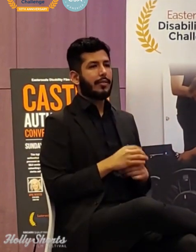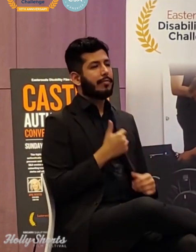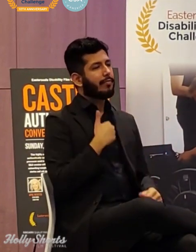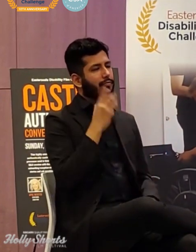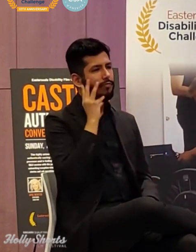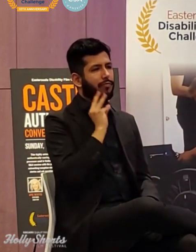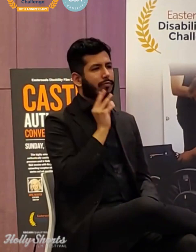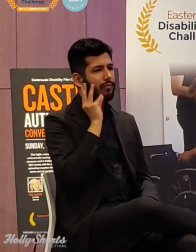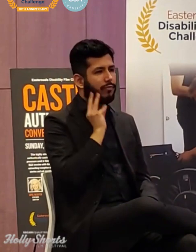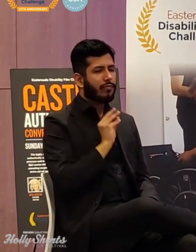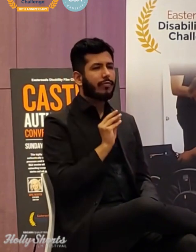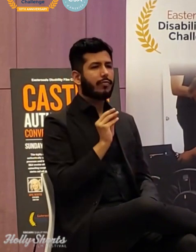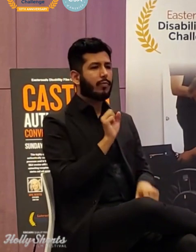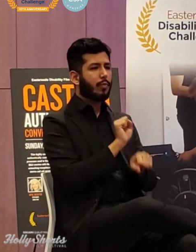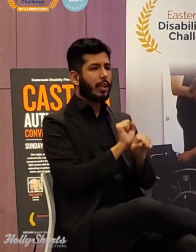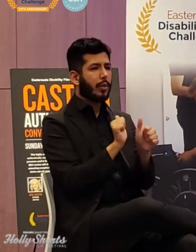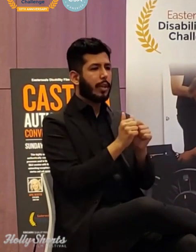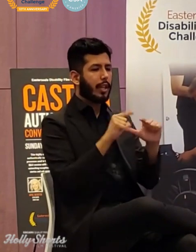of very